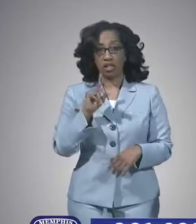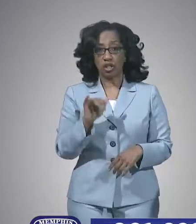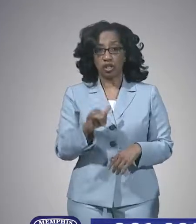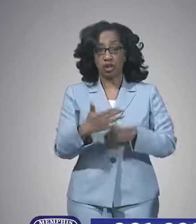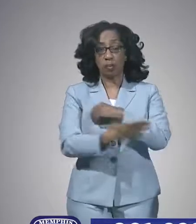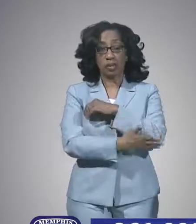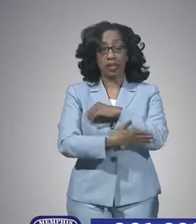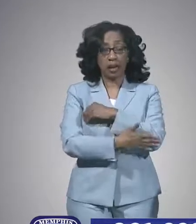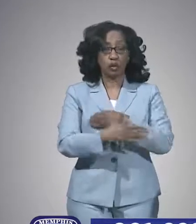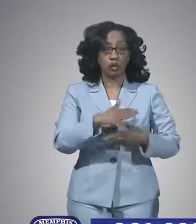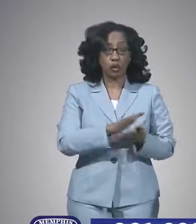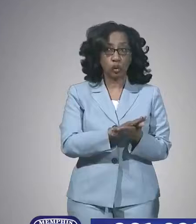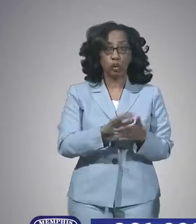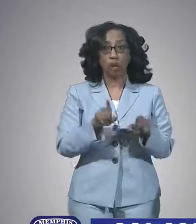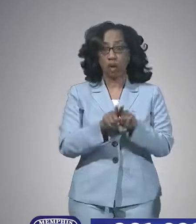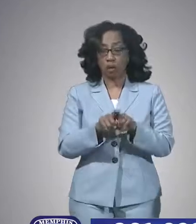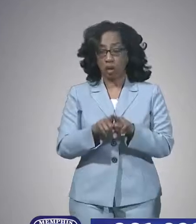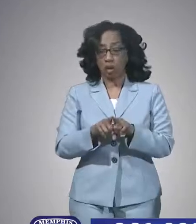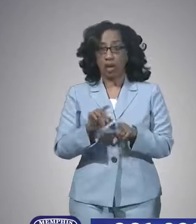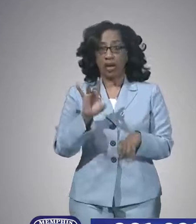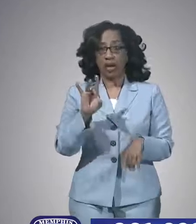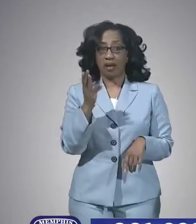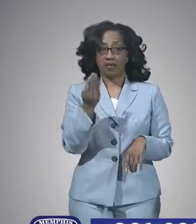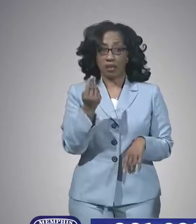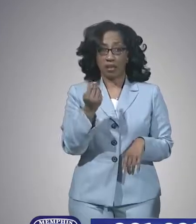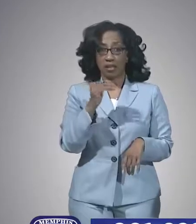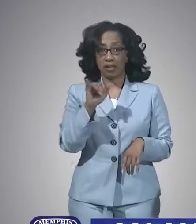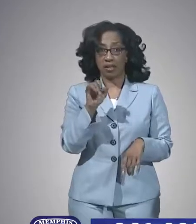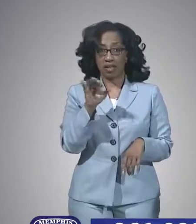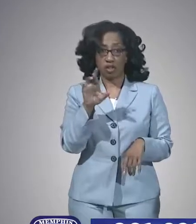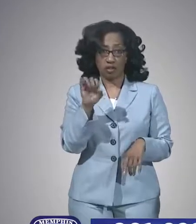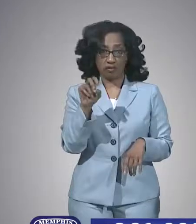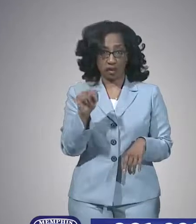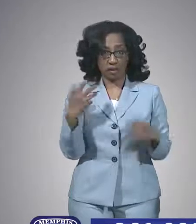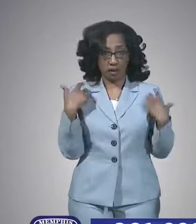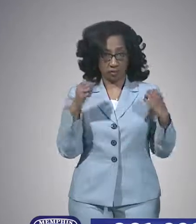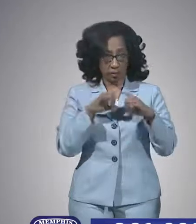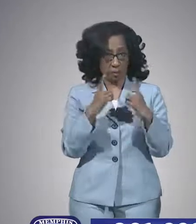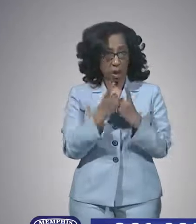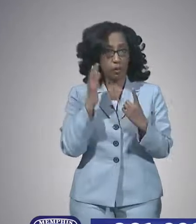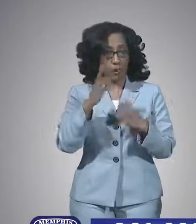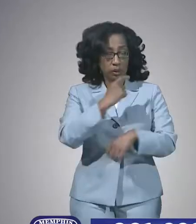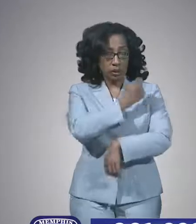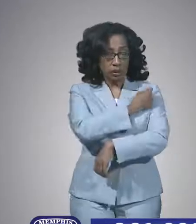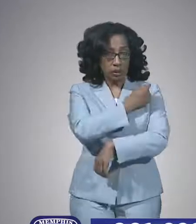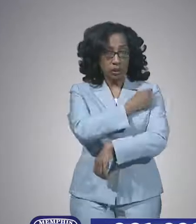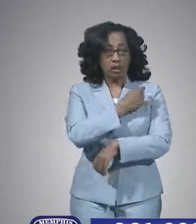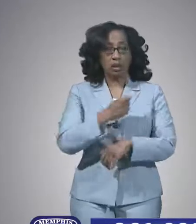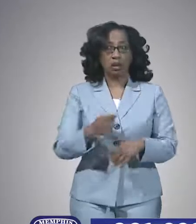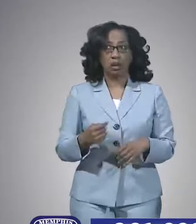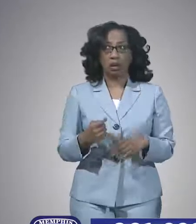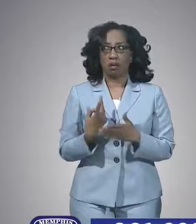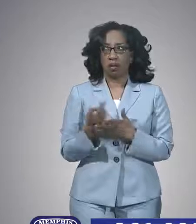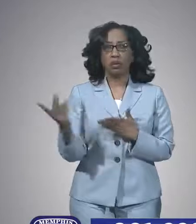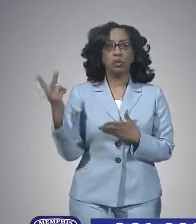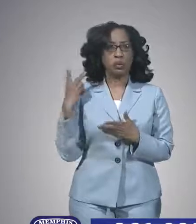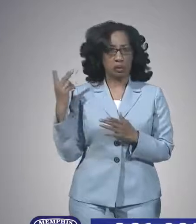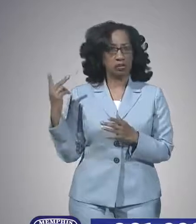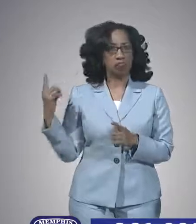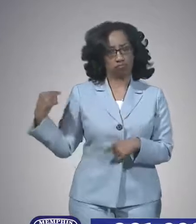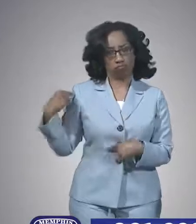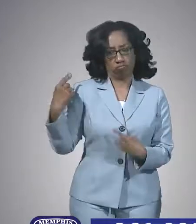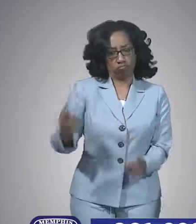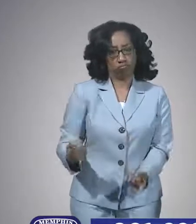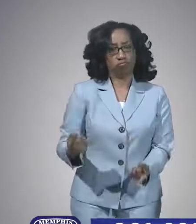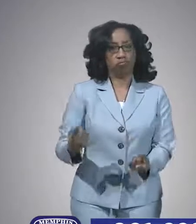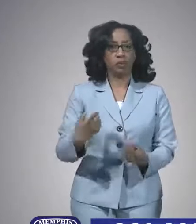vaccinating at 814 Jefferson and have done so since we were able to about a week and a half ago or 2 weeks ago now. And then